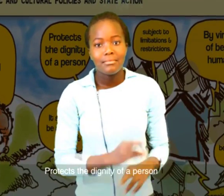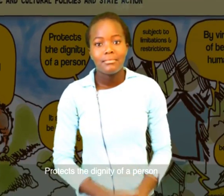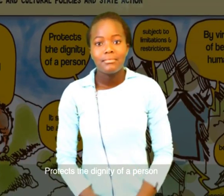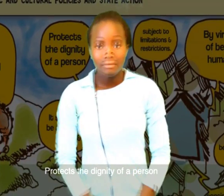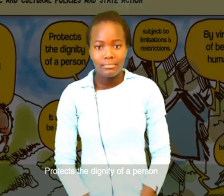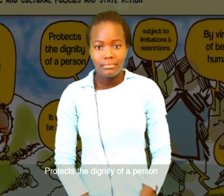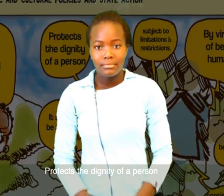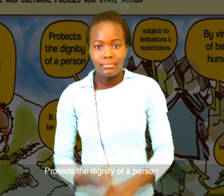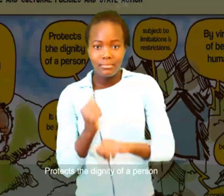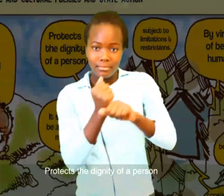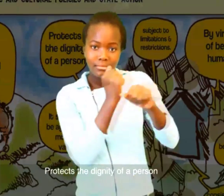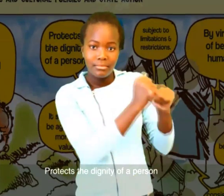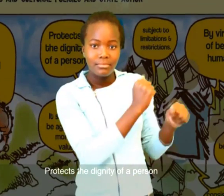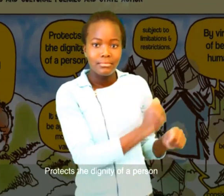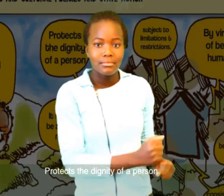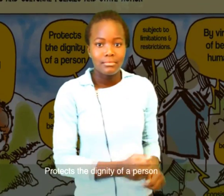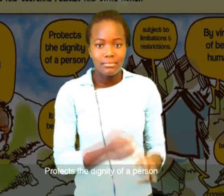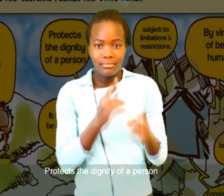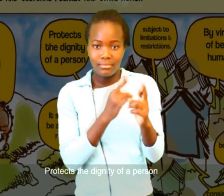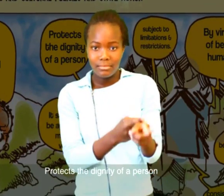Protects the dignity of a person.